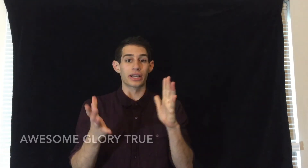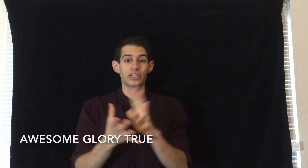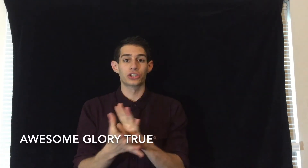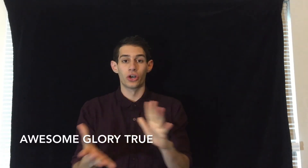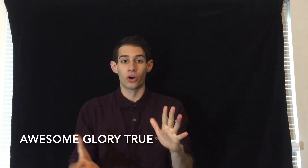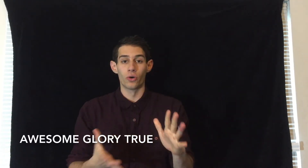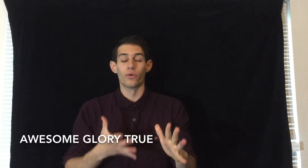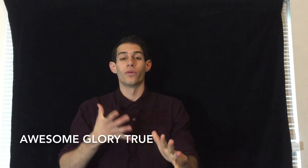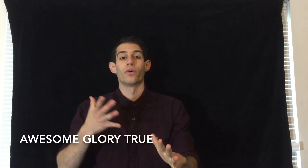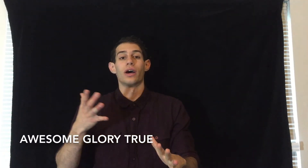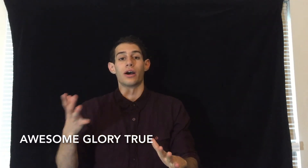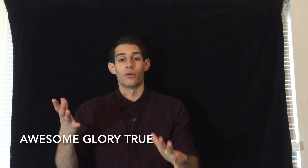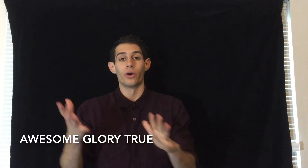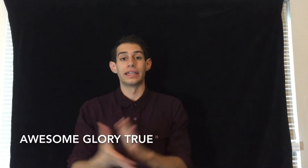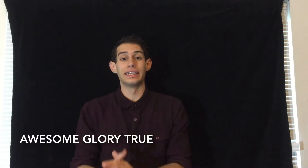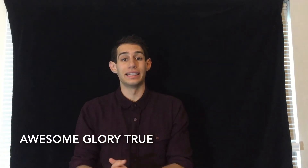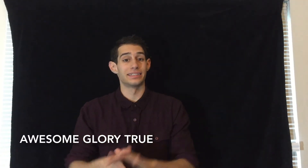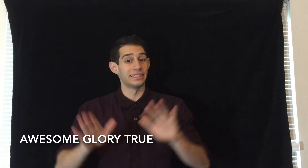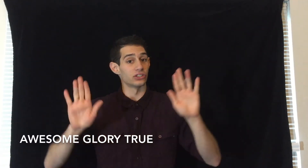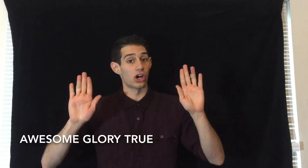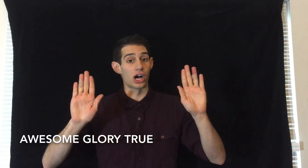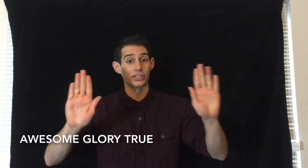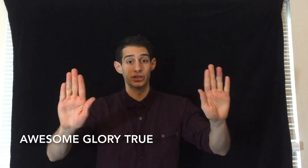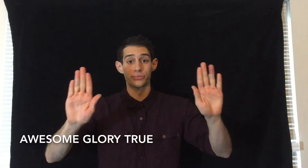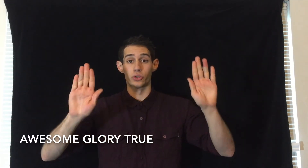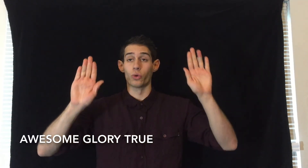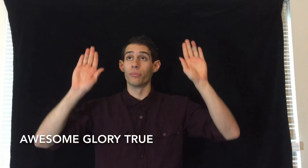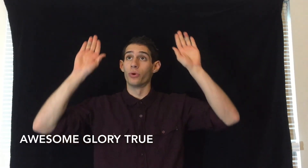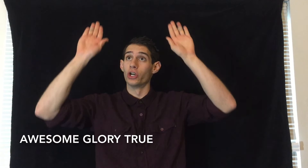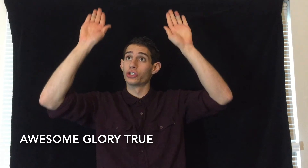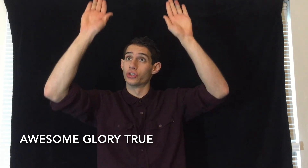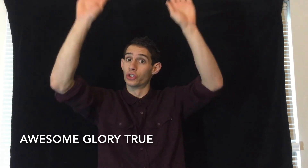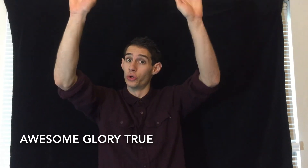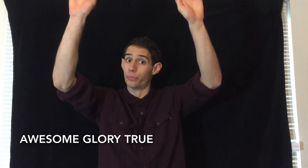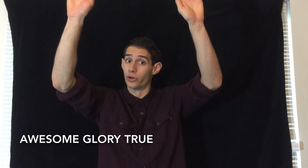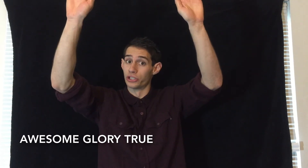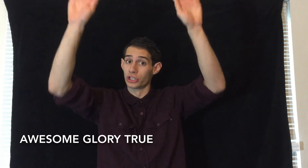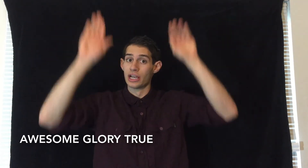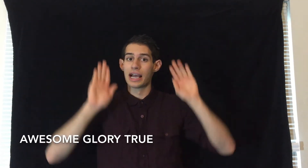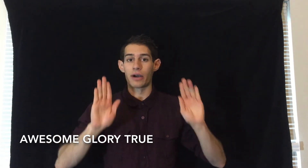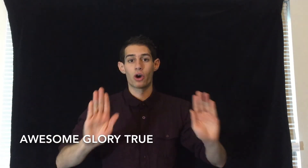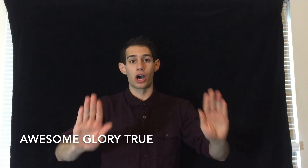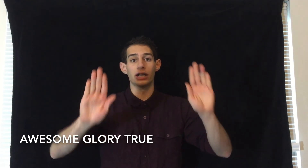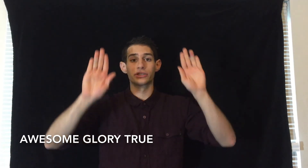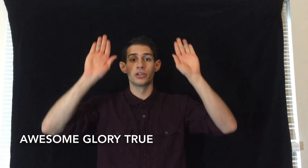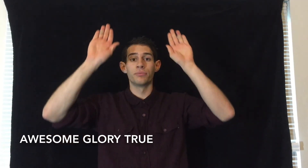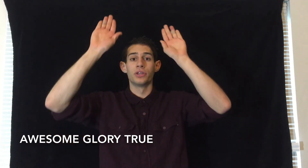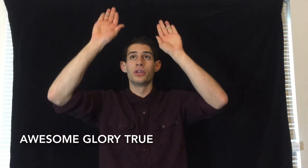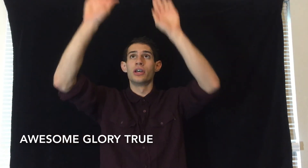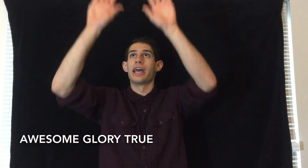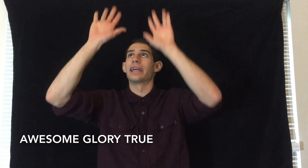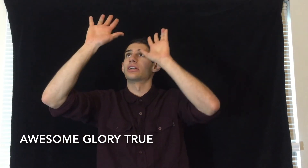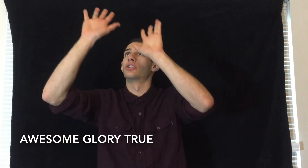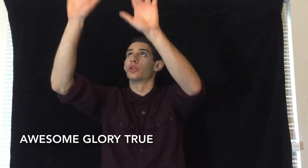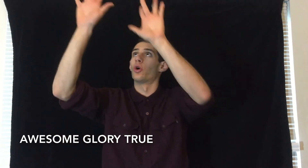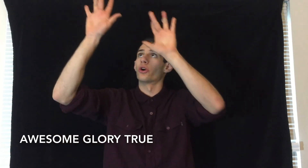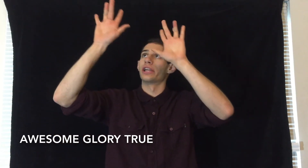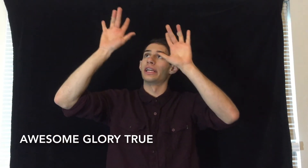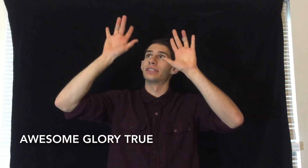going to show what he is. He is awesome. So 1 push, 2 push. How awesome and glorious.